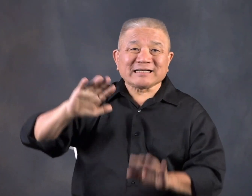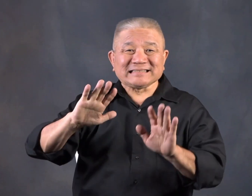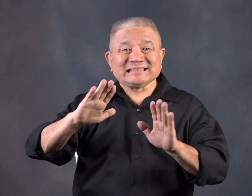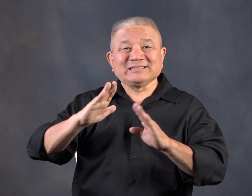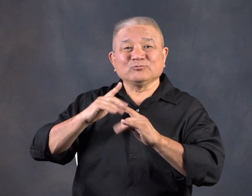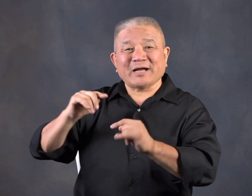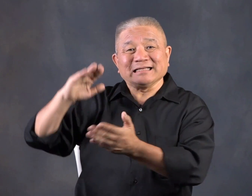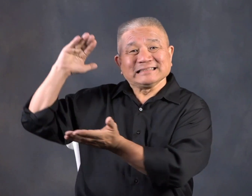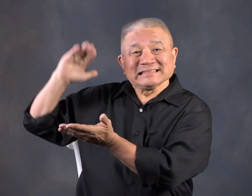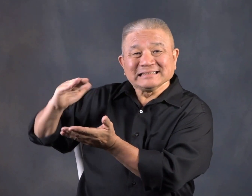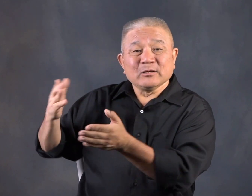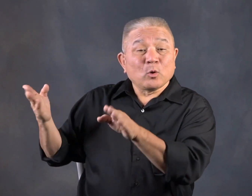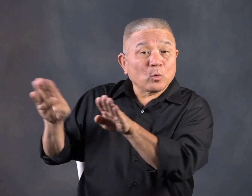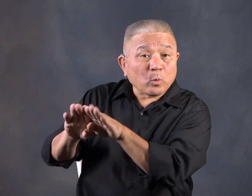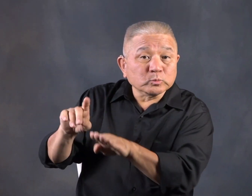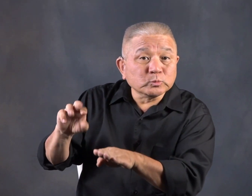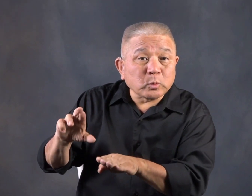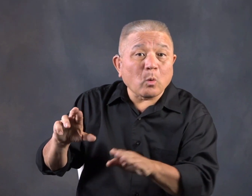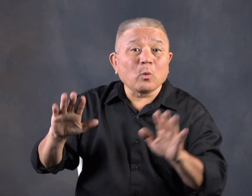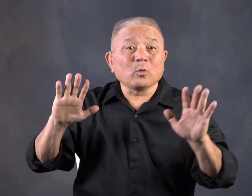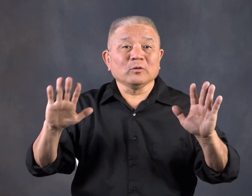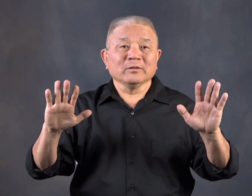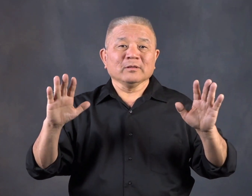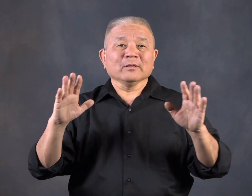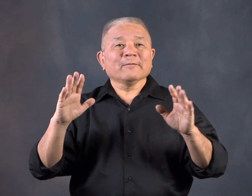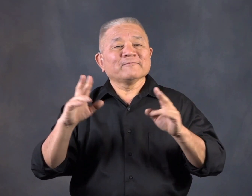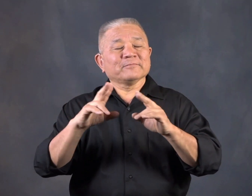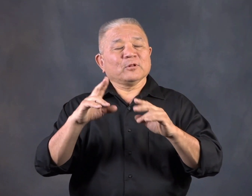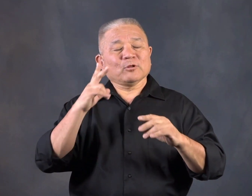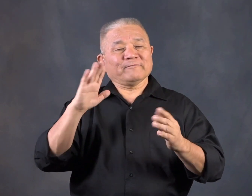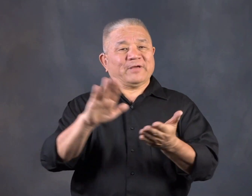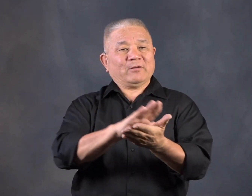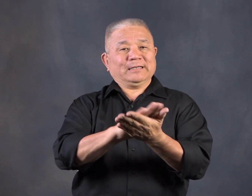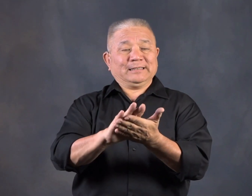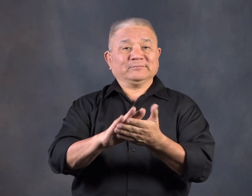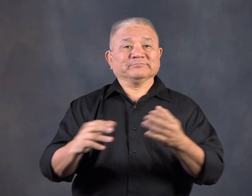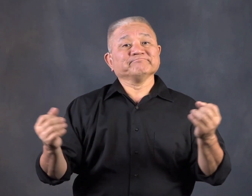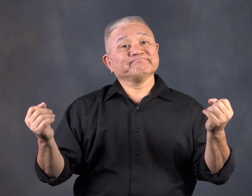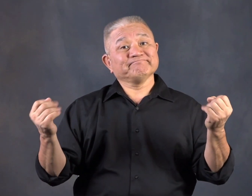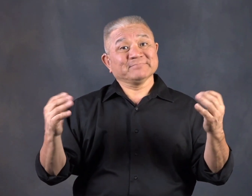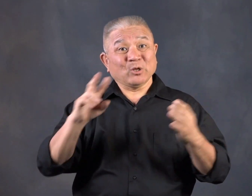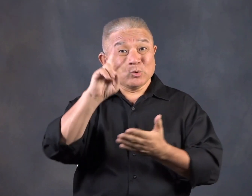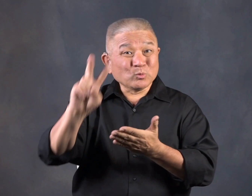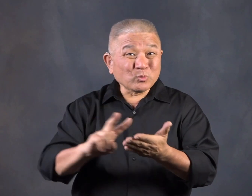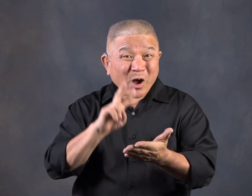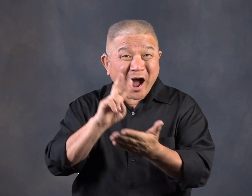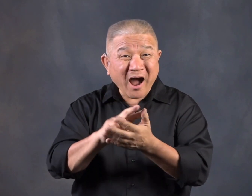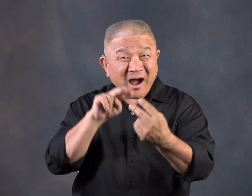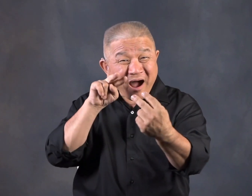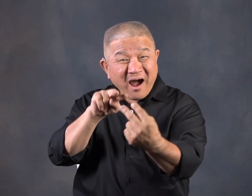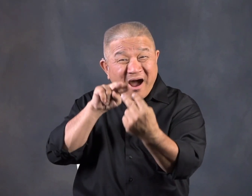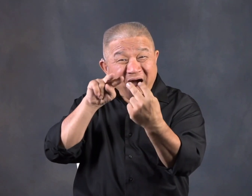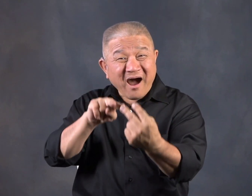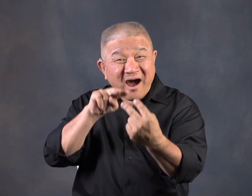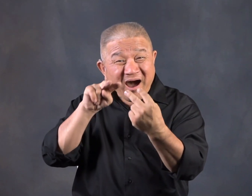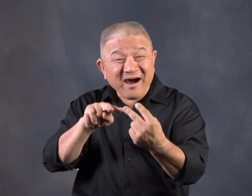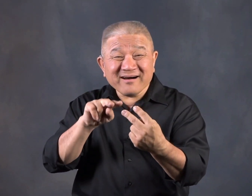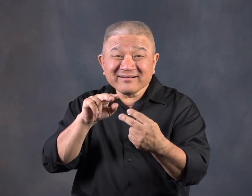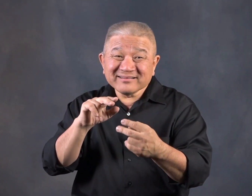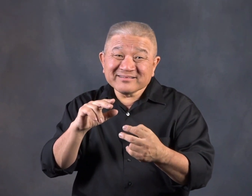background. Instead of having being in a space where maybe your brothers or sisters are walking behind you, close the door behind you or